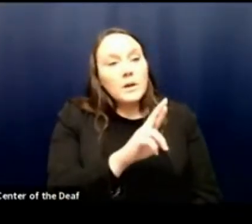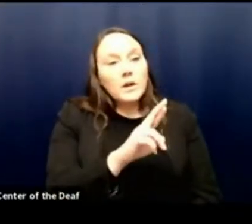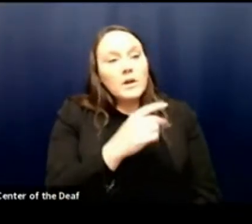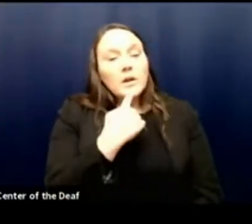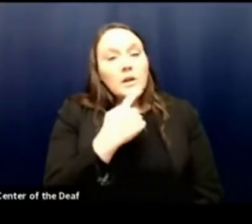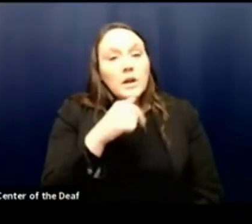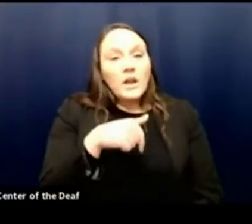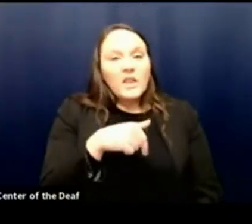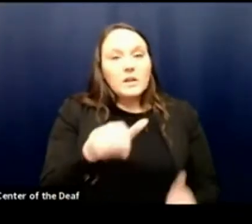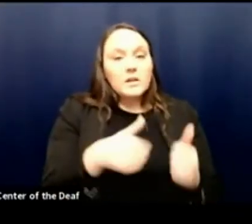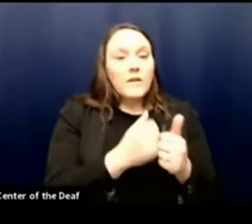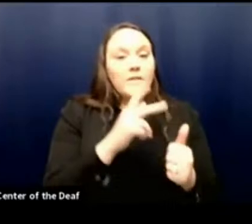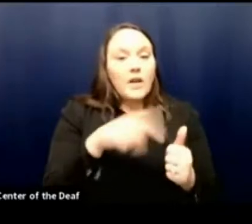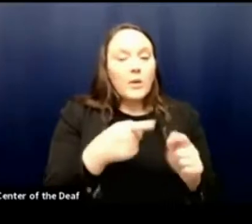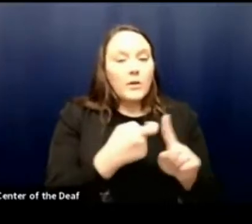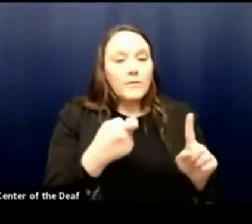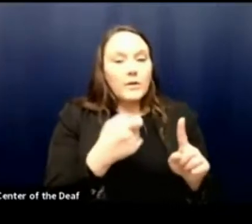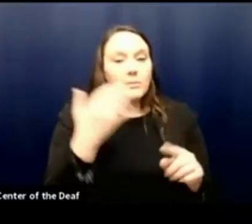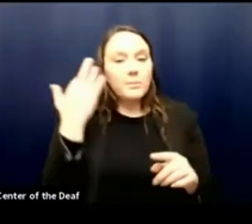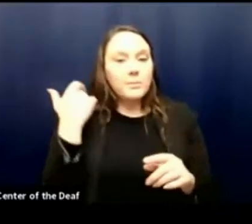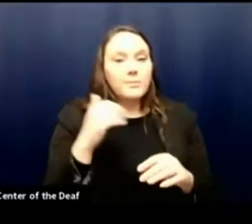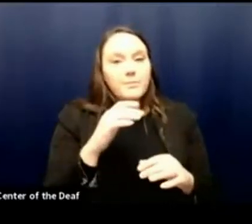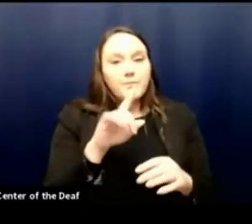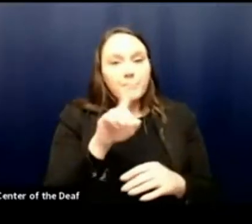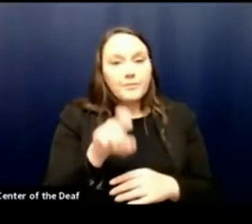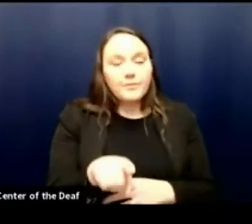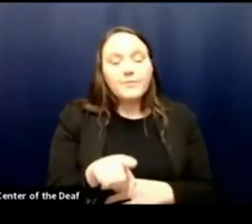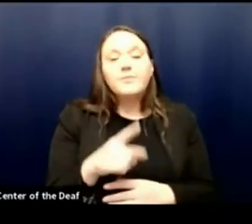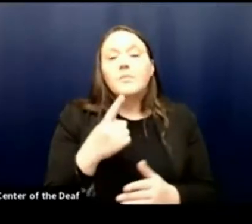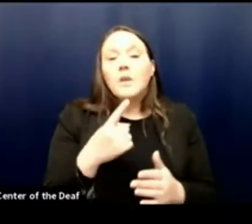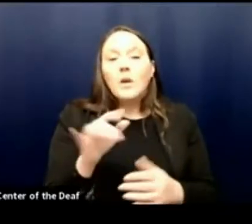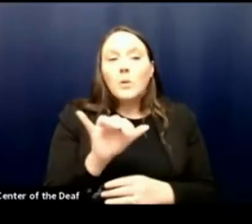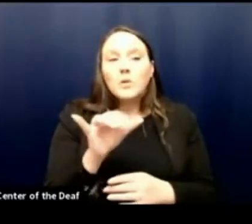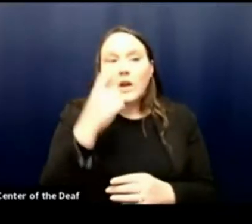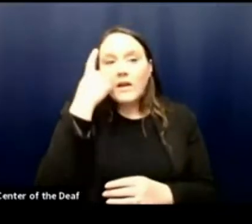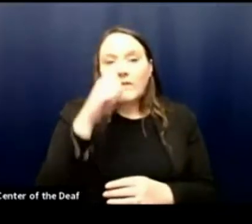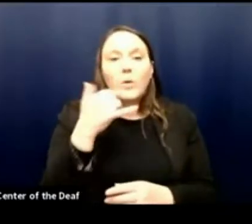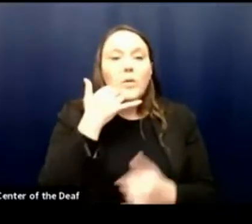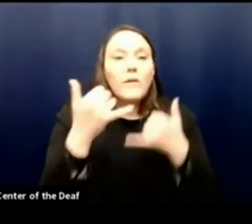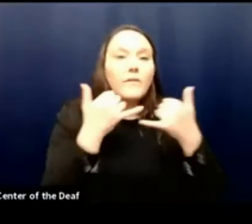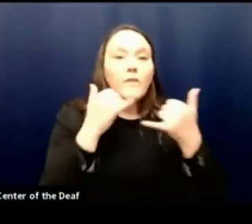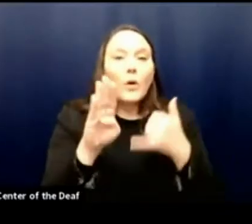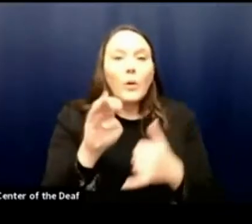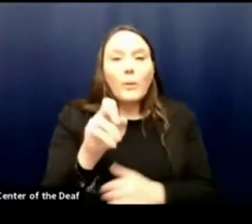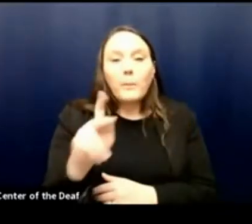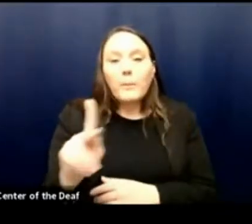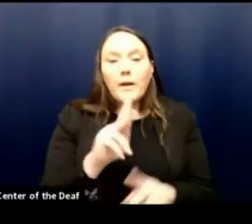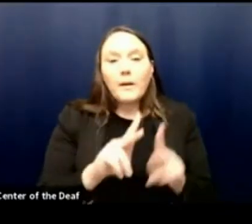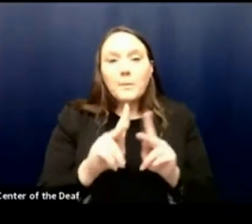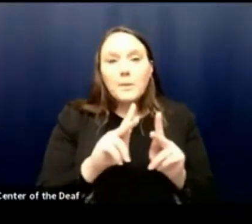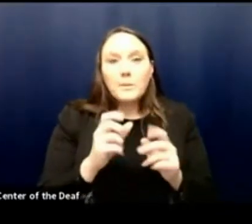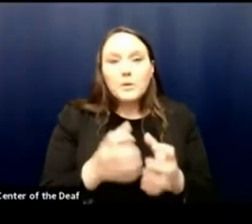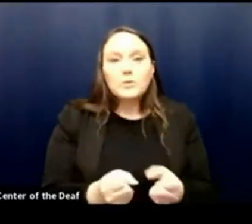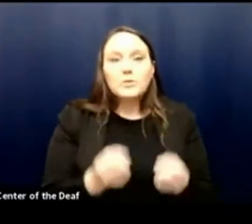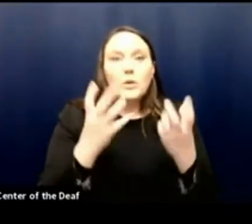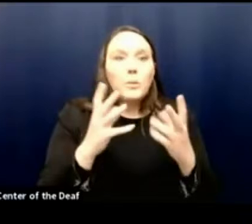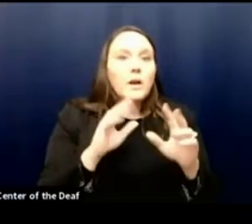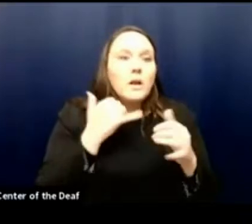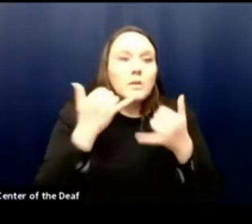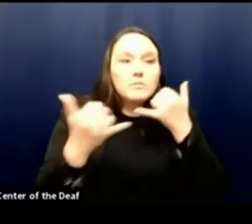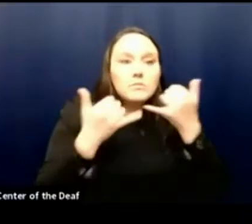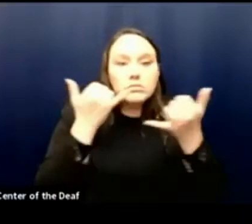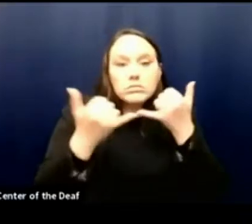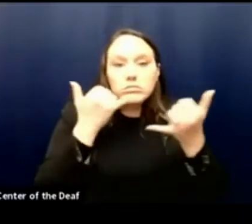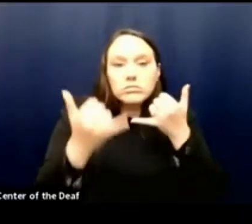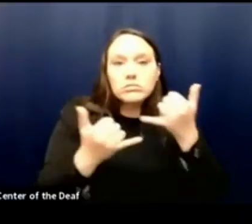a follow-up from his earlier question. What was it like for the phone bank folks on Friday as so many calls were coming in? He says if you'll permit